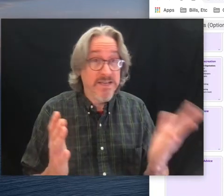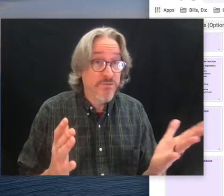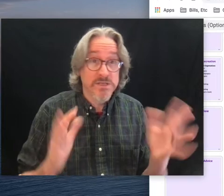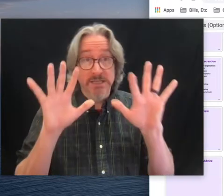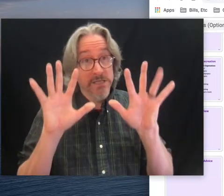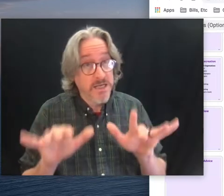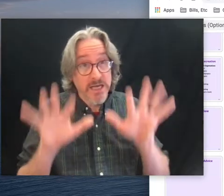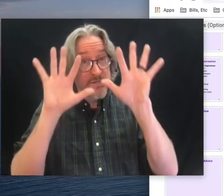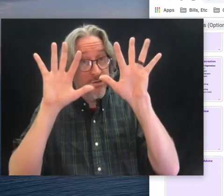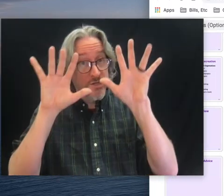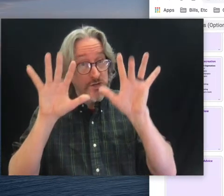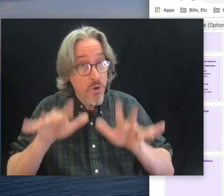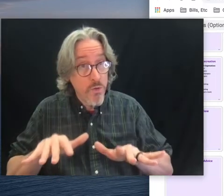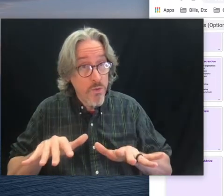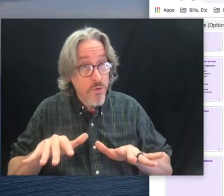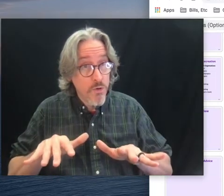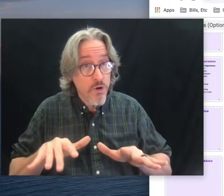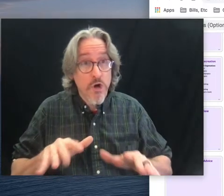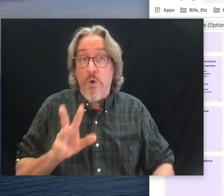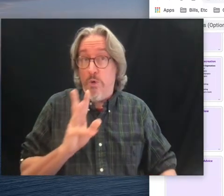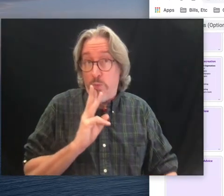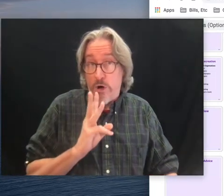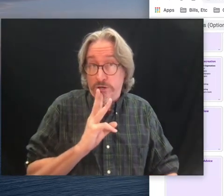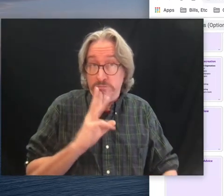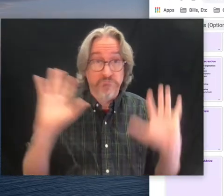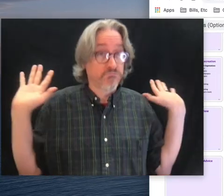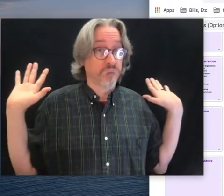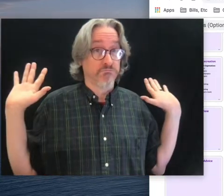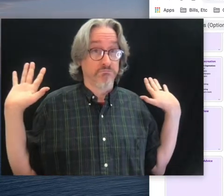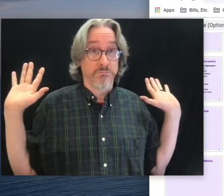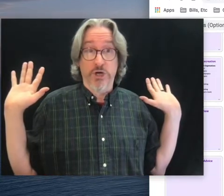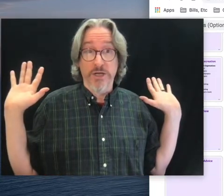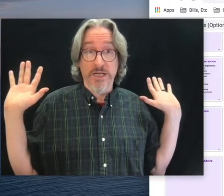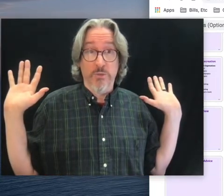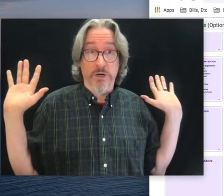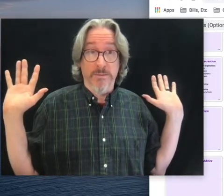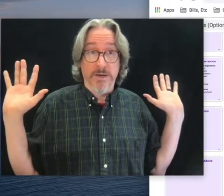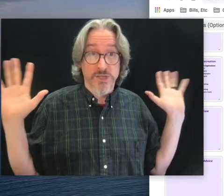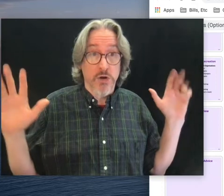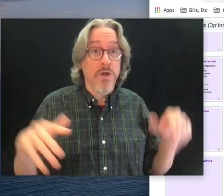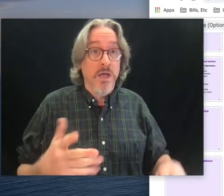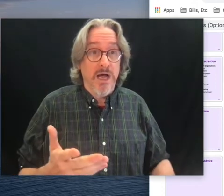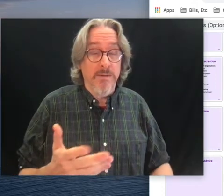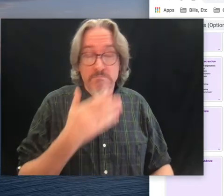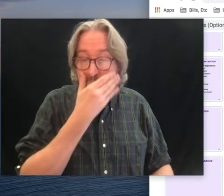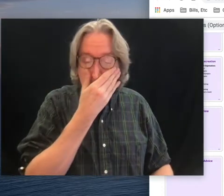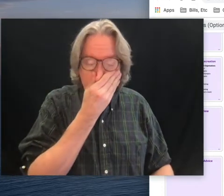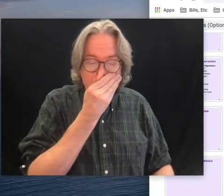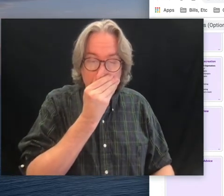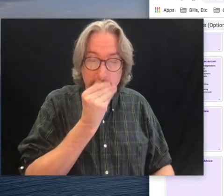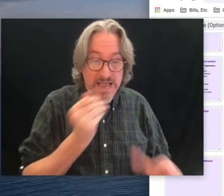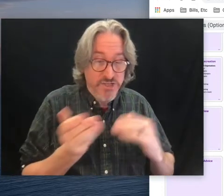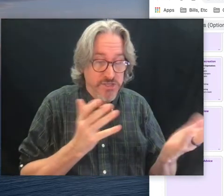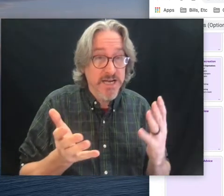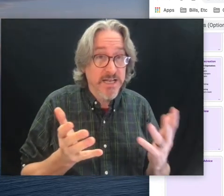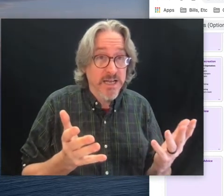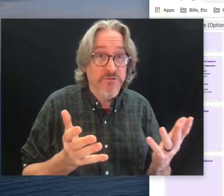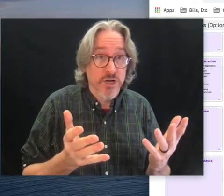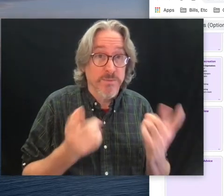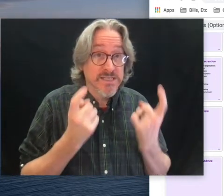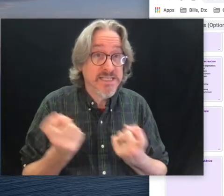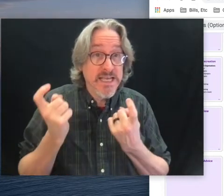And the difference is there snow or water? It's all you need to worry about. So as you're